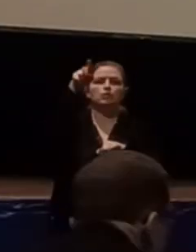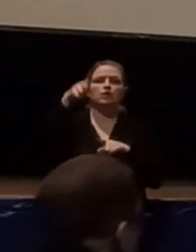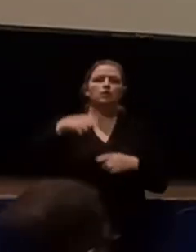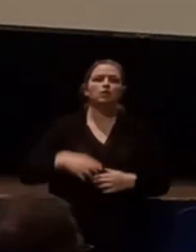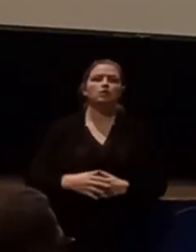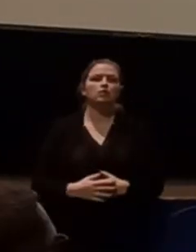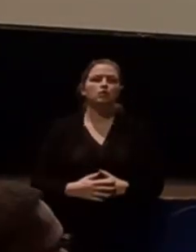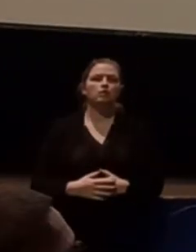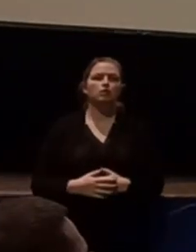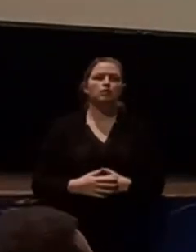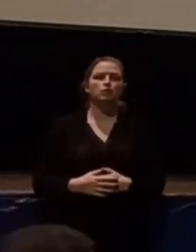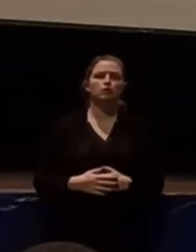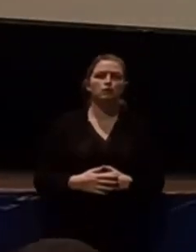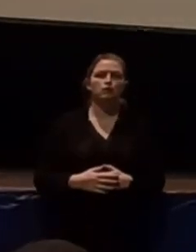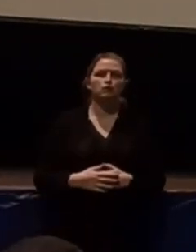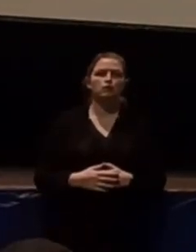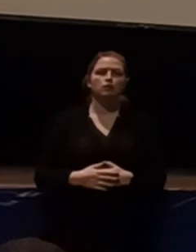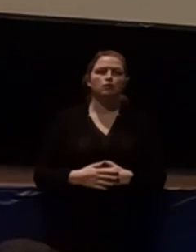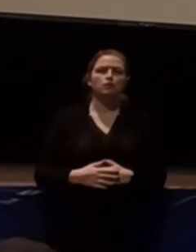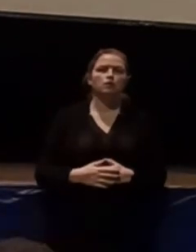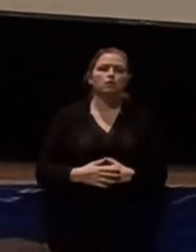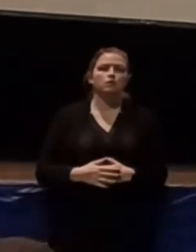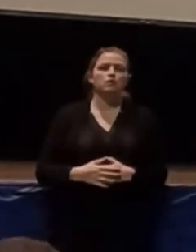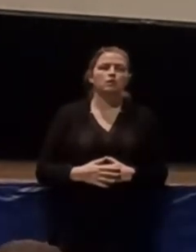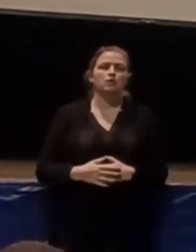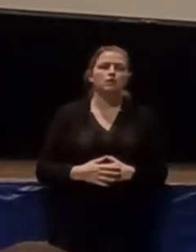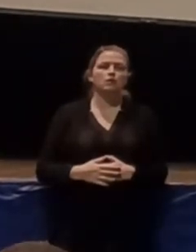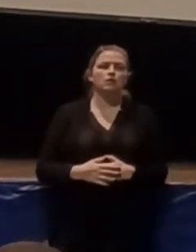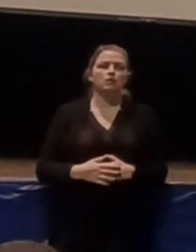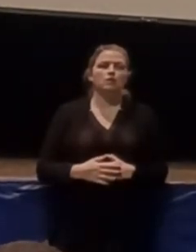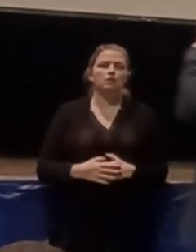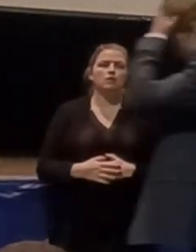Yes, okay, good. Yeah, go for it, actually, and then we'll come back to you. Sorry, but